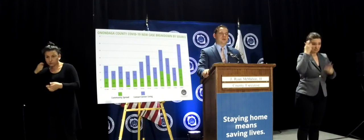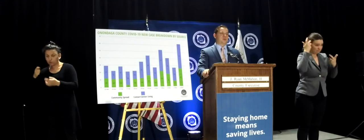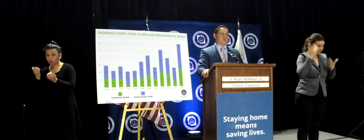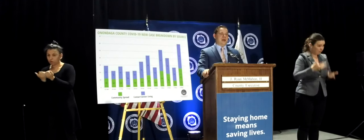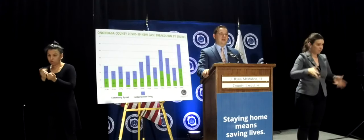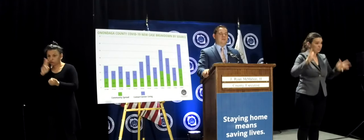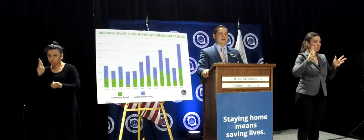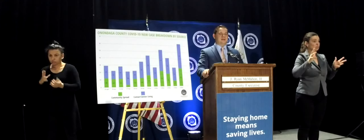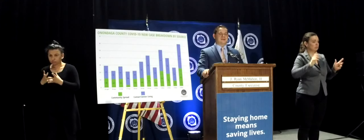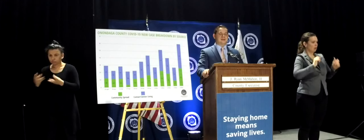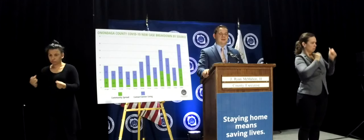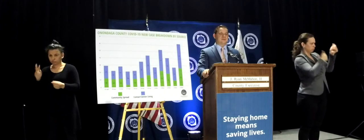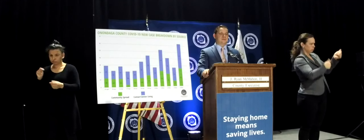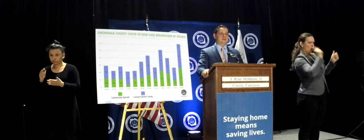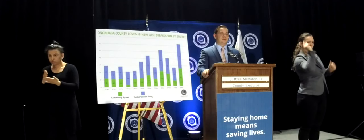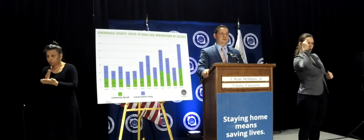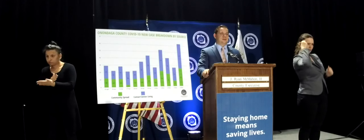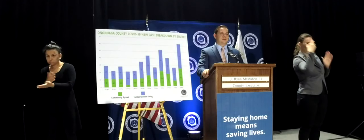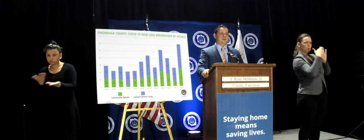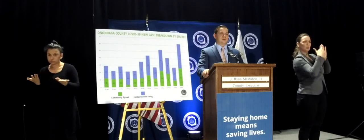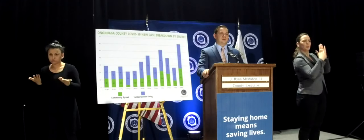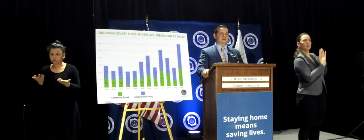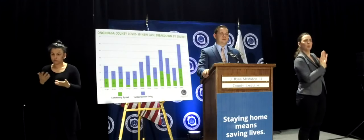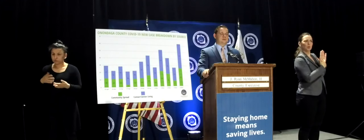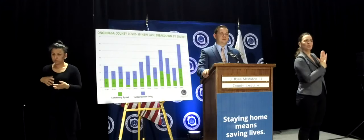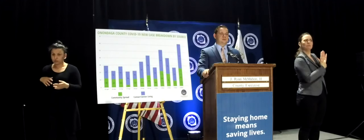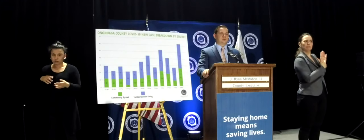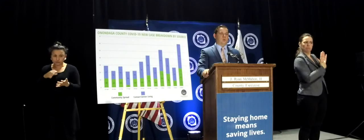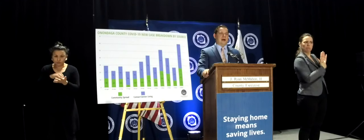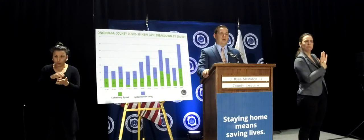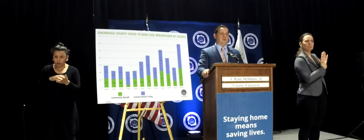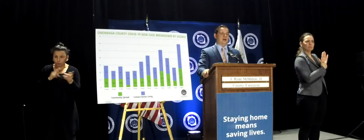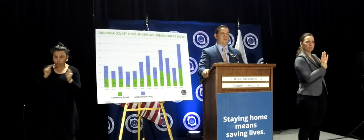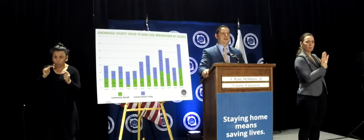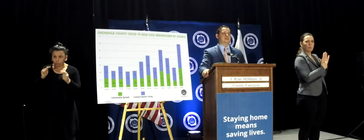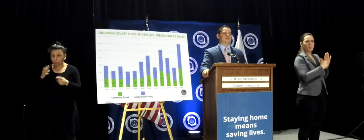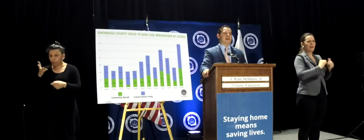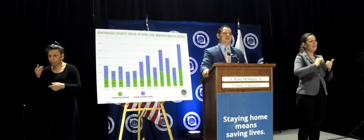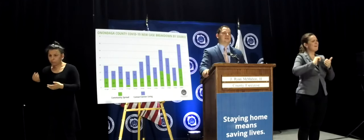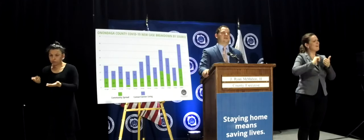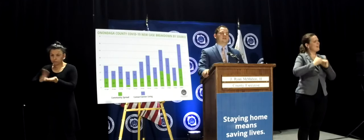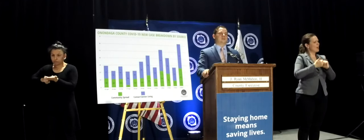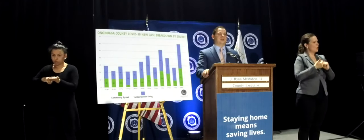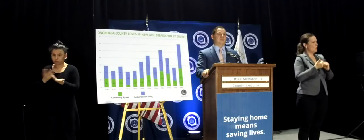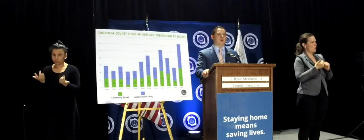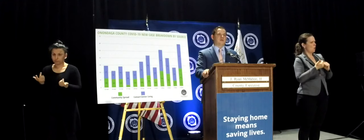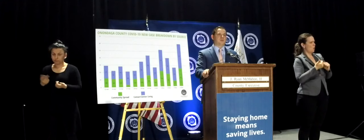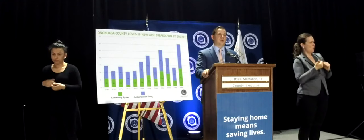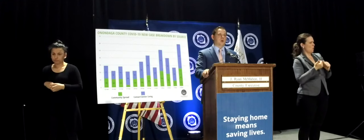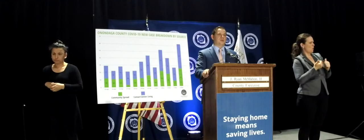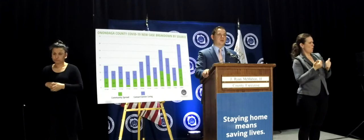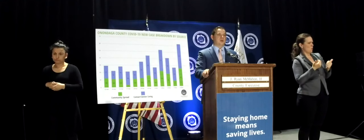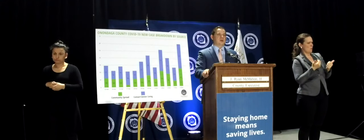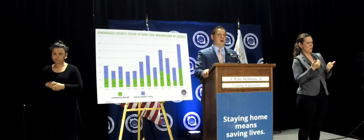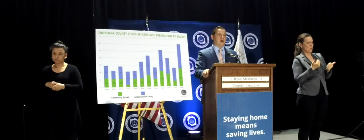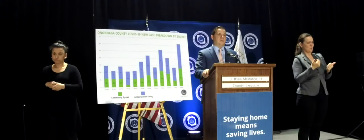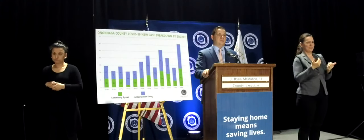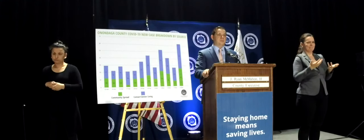matters? The randomness of the wild, wild west of testing isn't something I'm comfortable